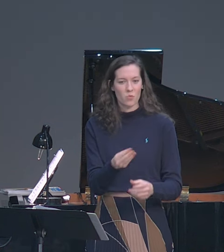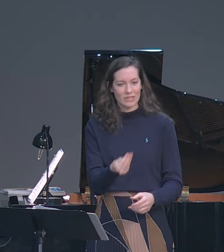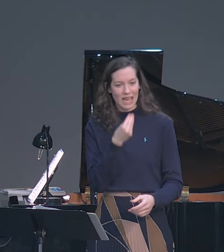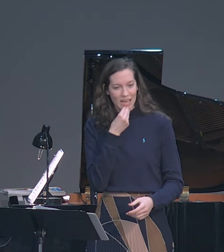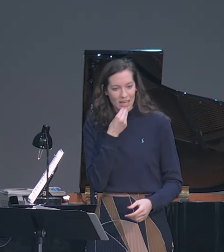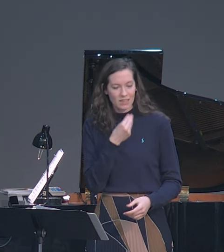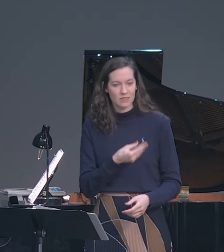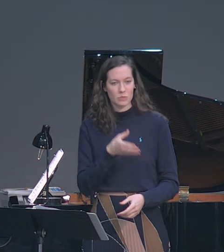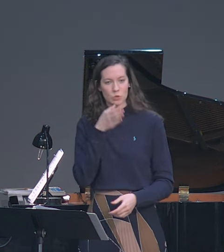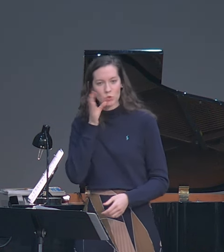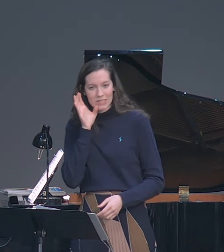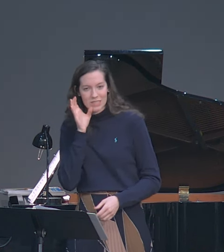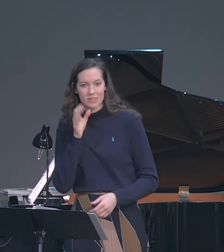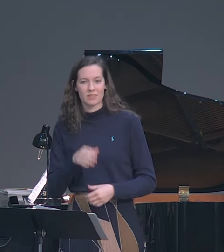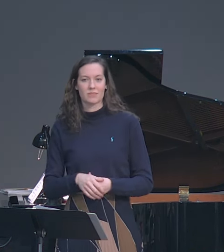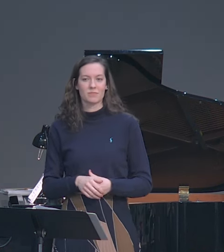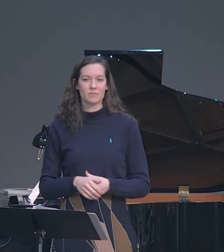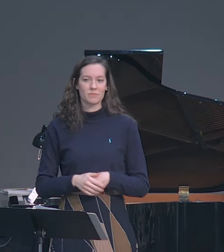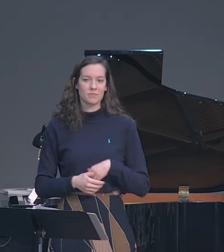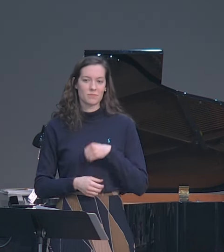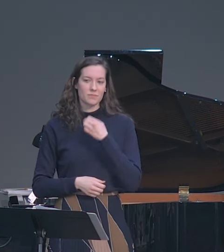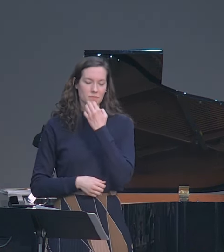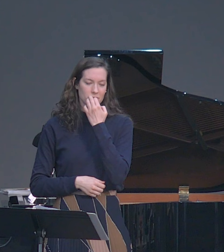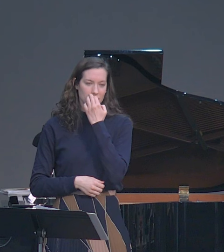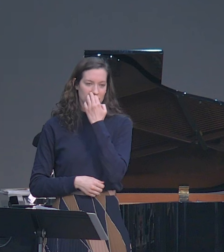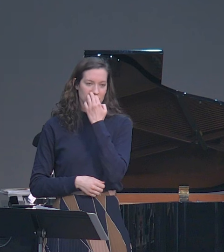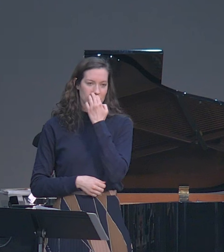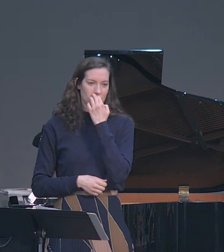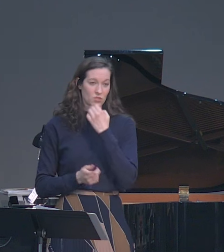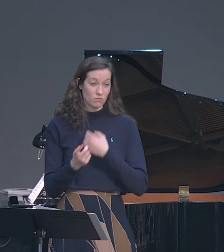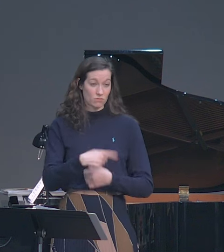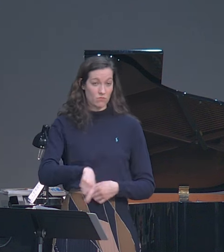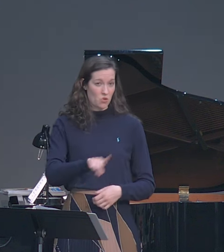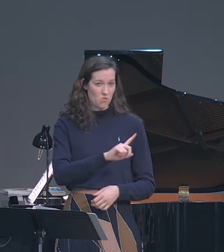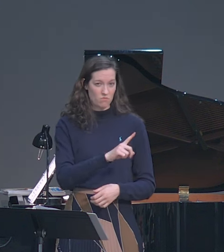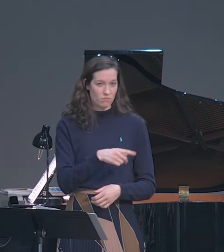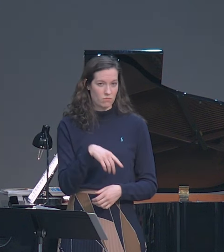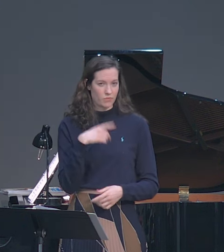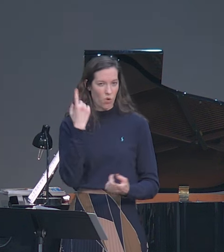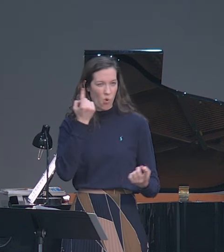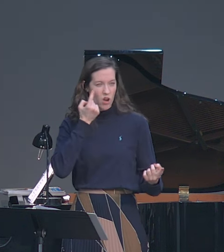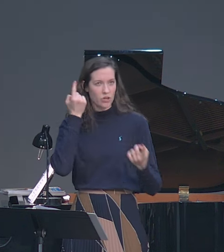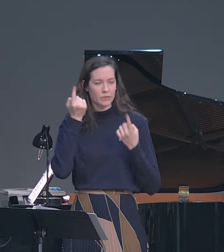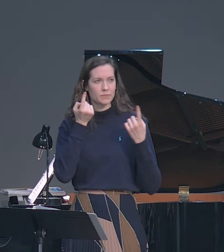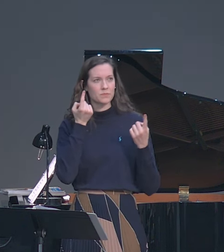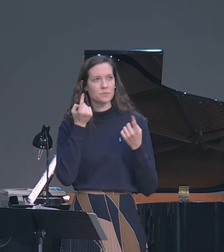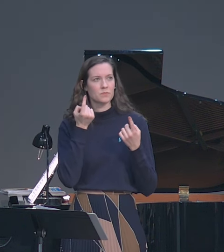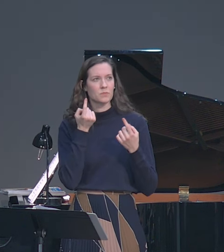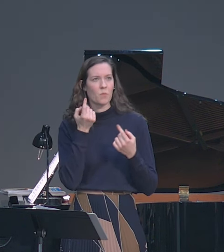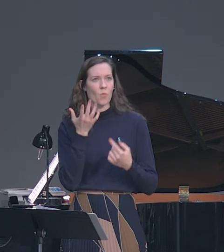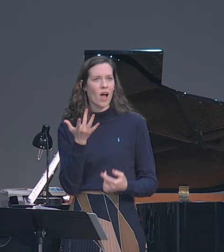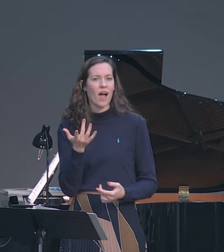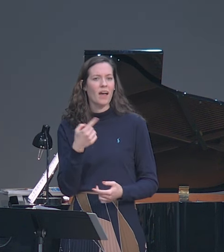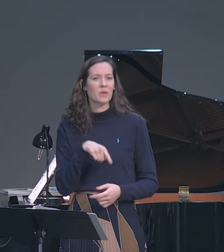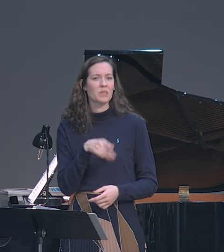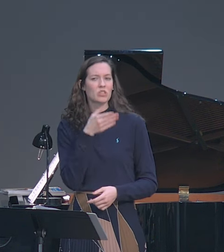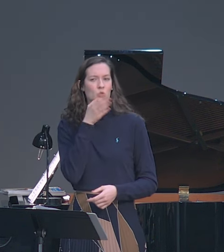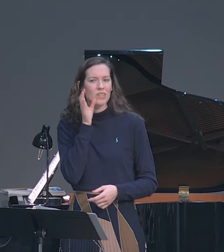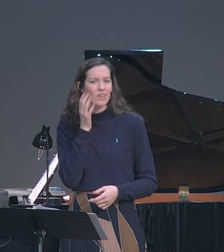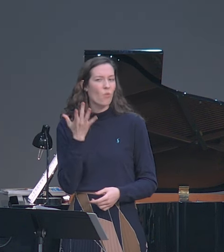eat, we drink. So have you ever wondered, why do we eat and drink? Why don't we